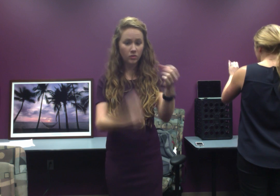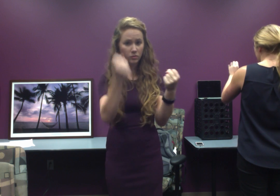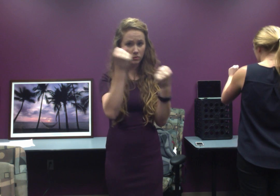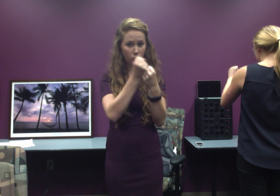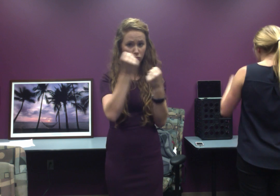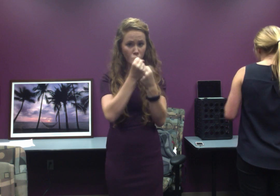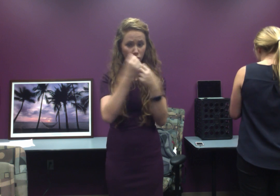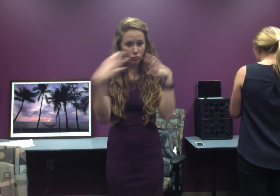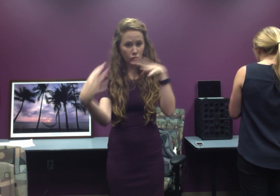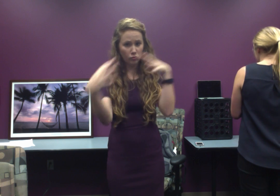How many fifths do we have left?